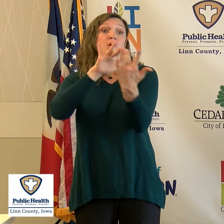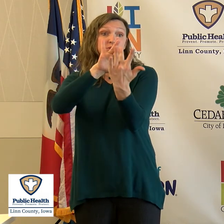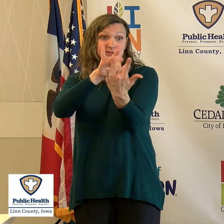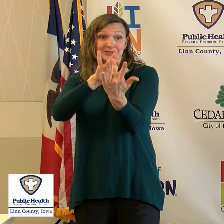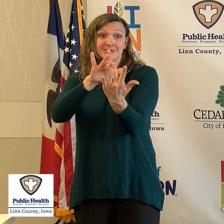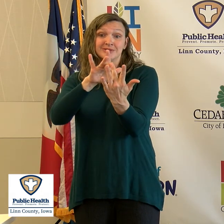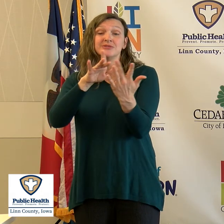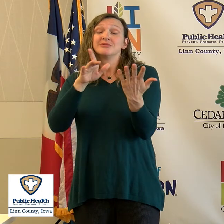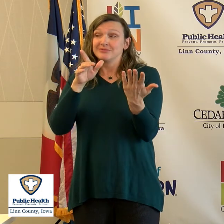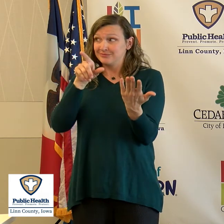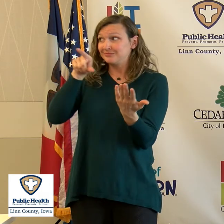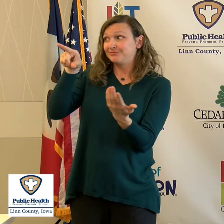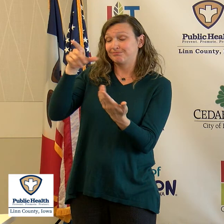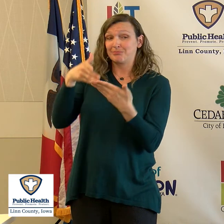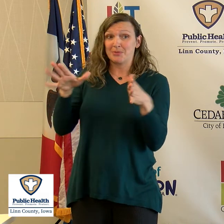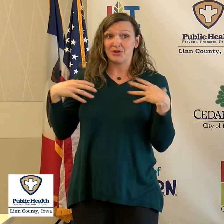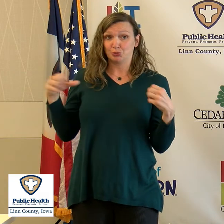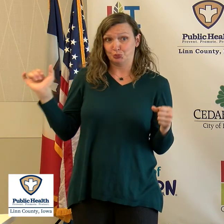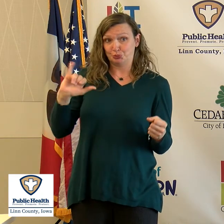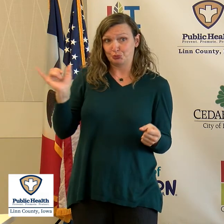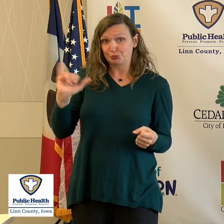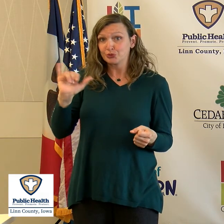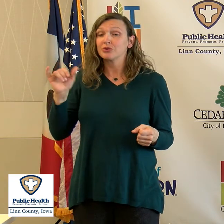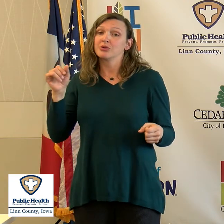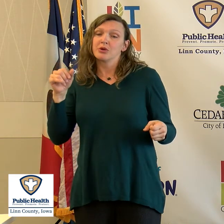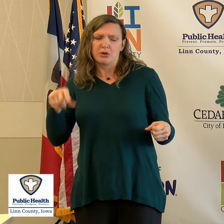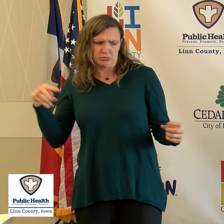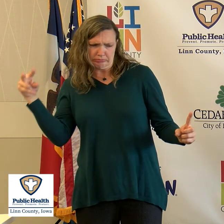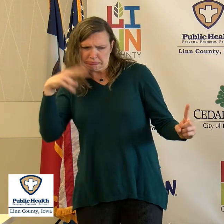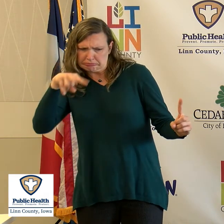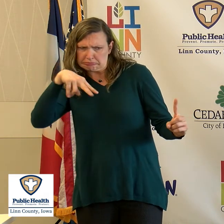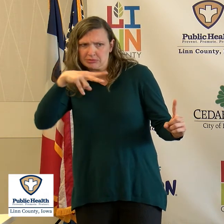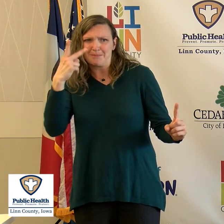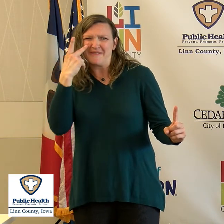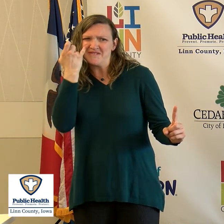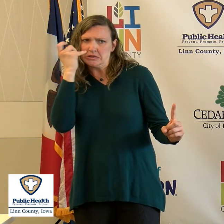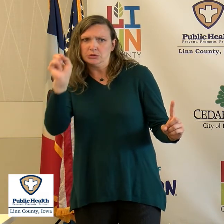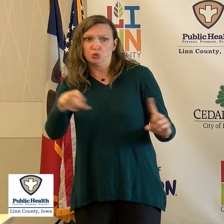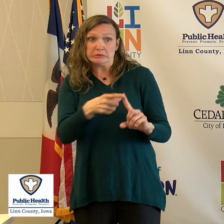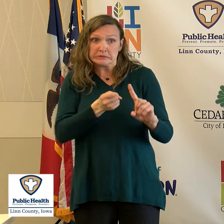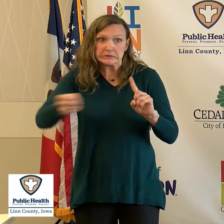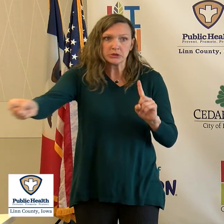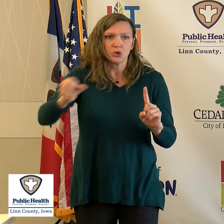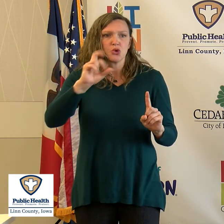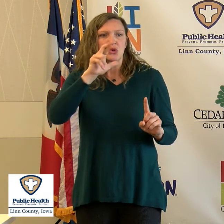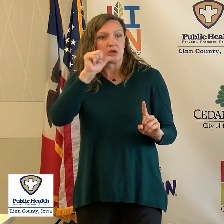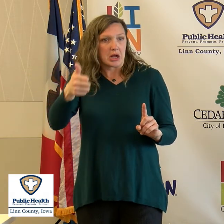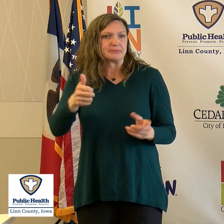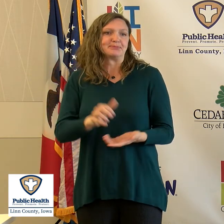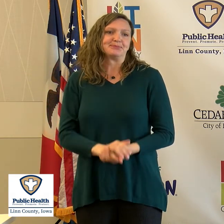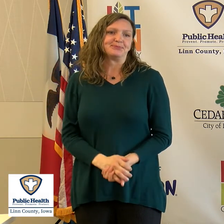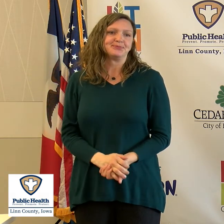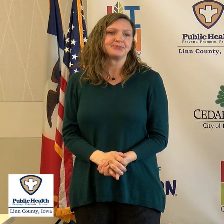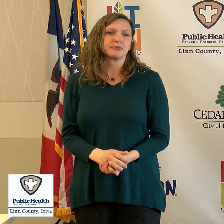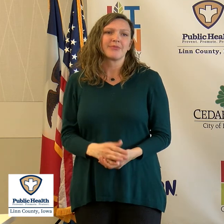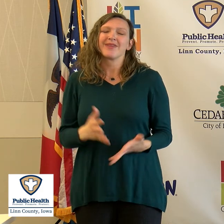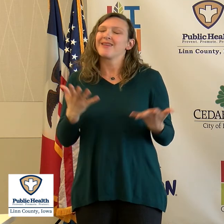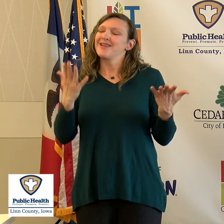may need self-isolation in their organization. This will be done on a case-by-case